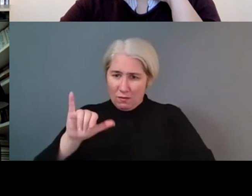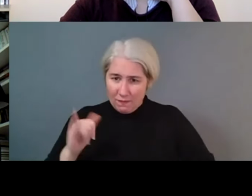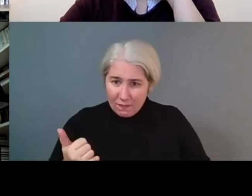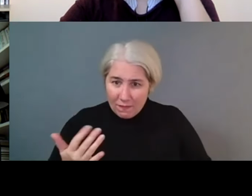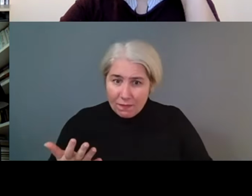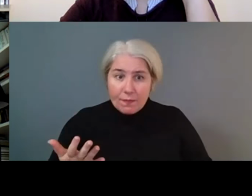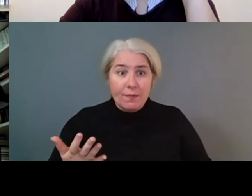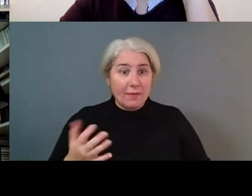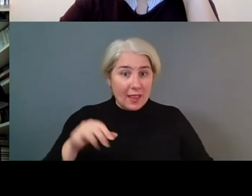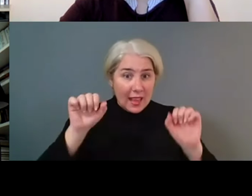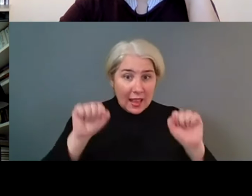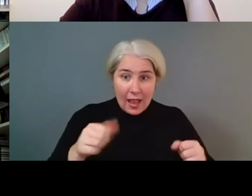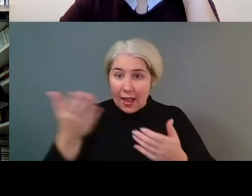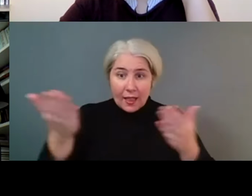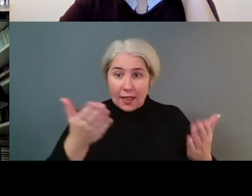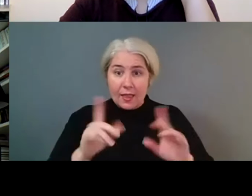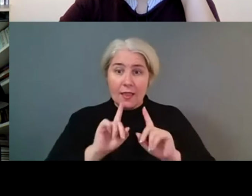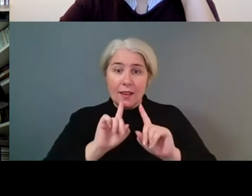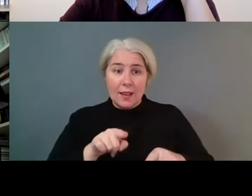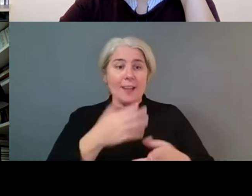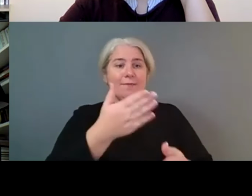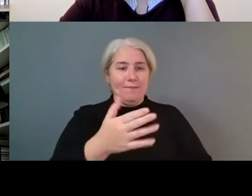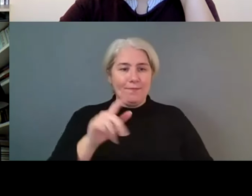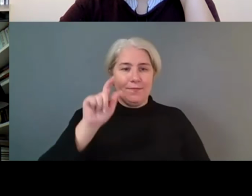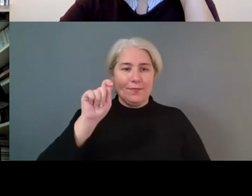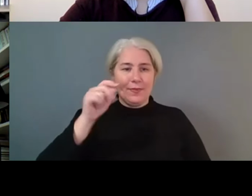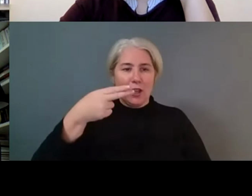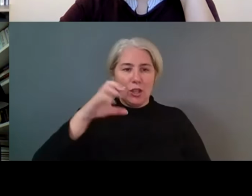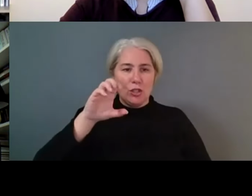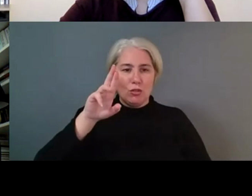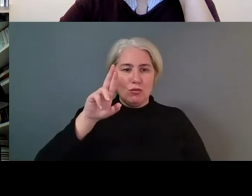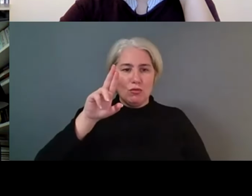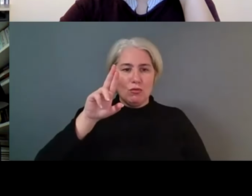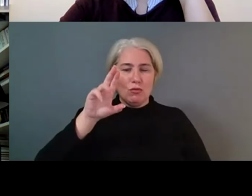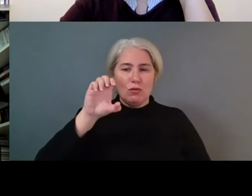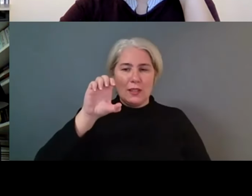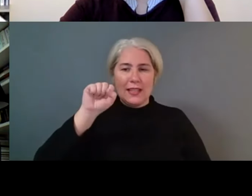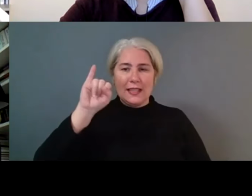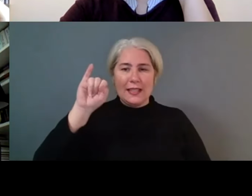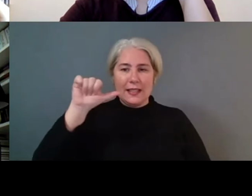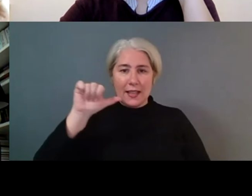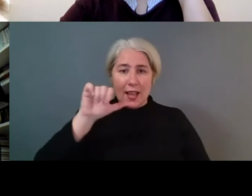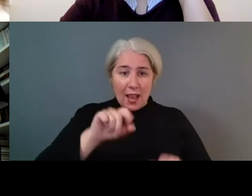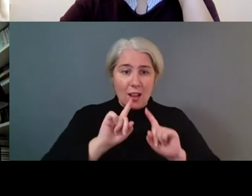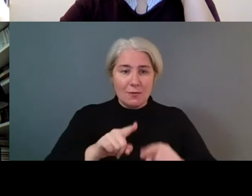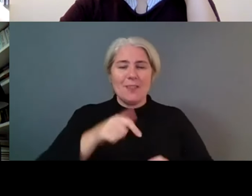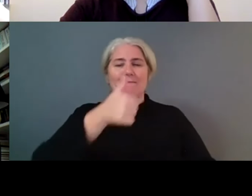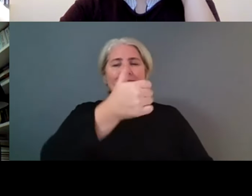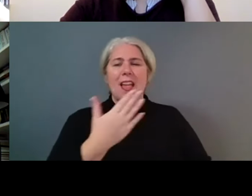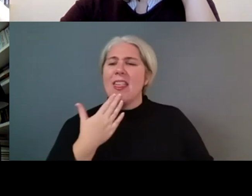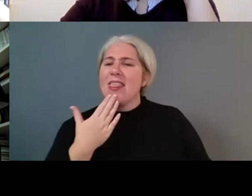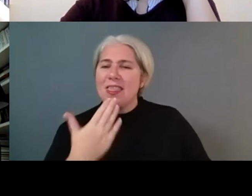have Teresa and Janos, do you want to address these questions? Thank you. Thank you very much for this question.